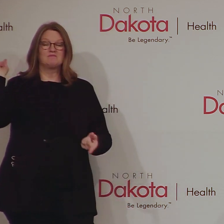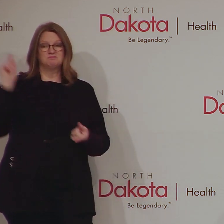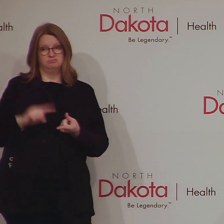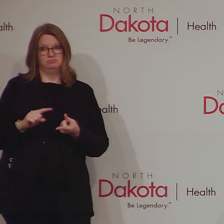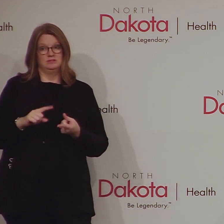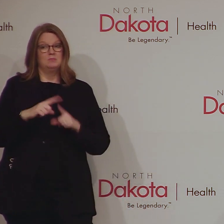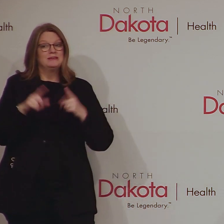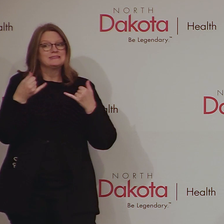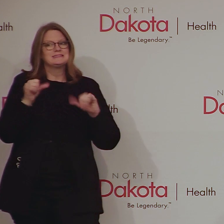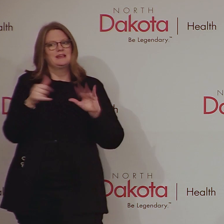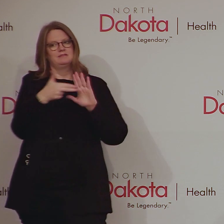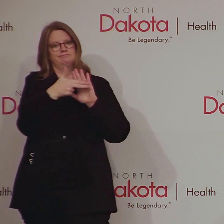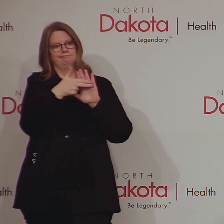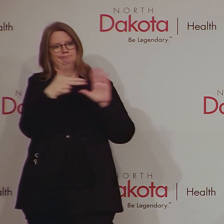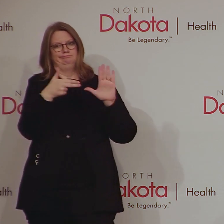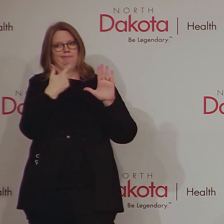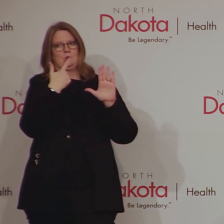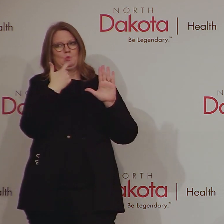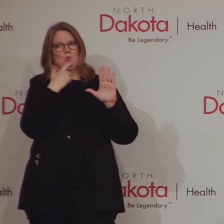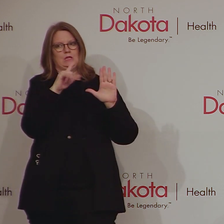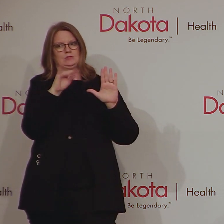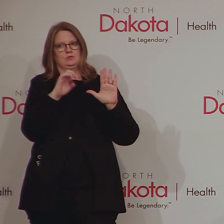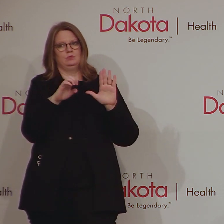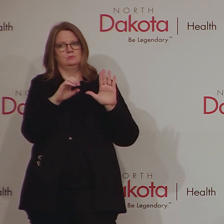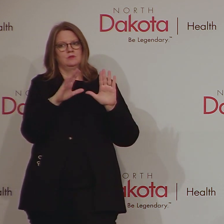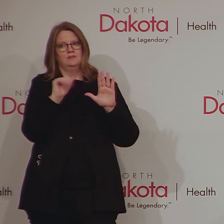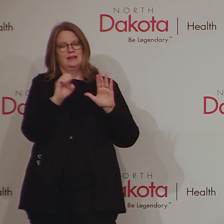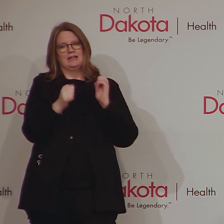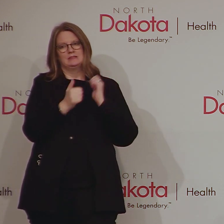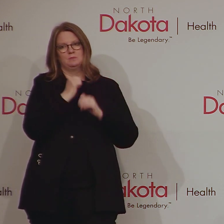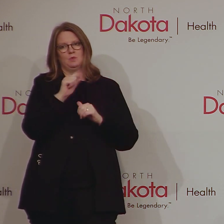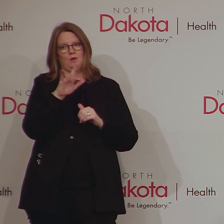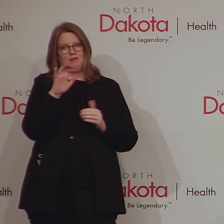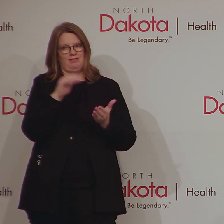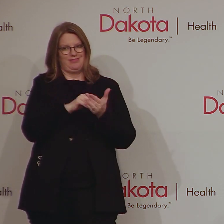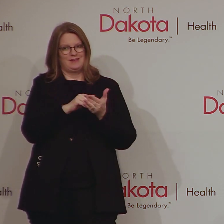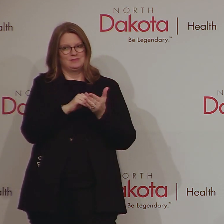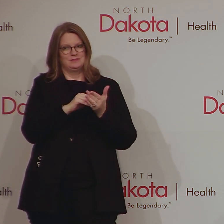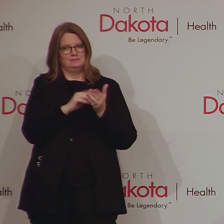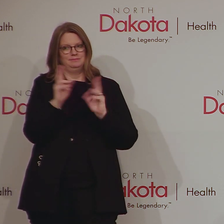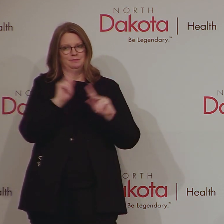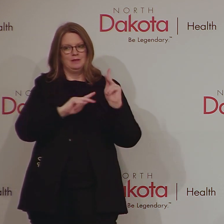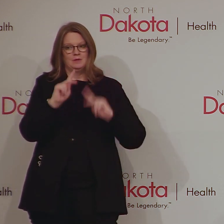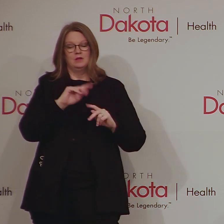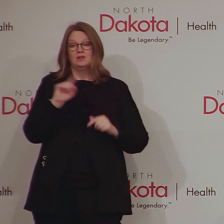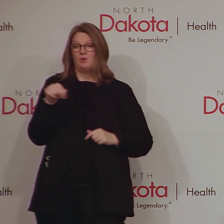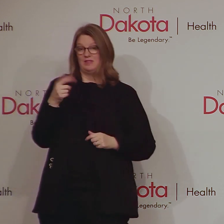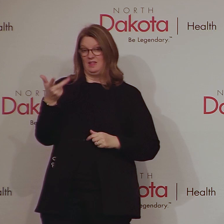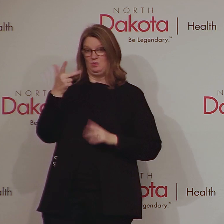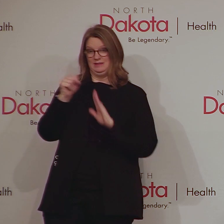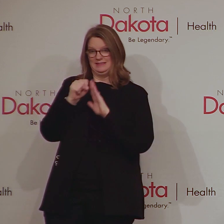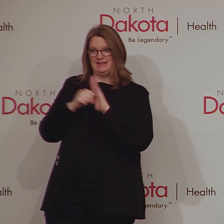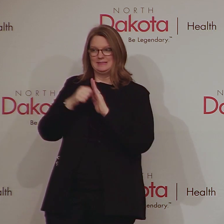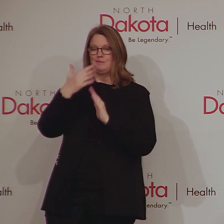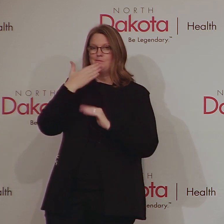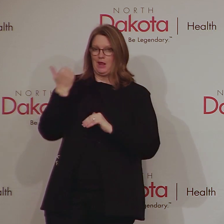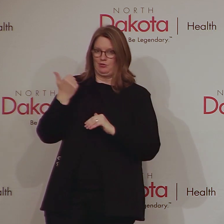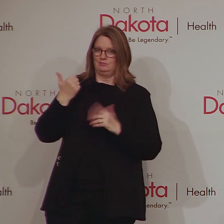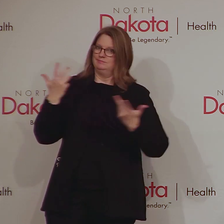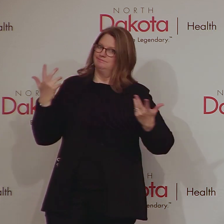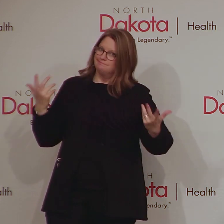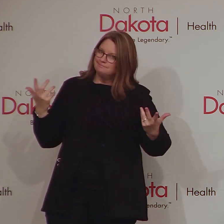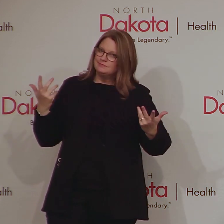red zone for new cases per 100,000 population. But again, there's only 3 states that are doing better than us in that